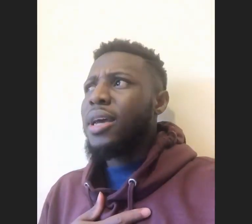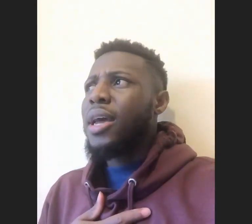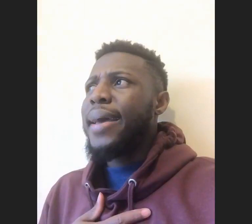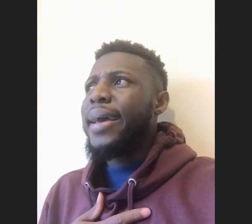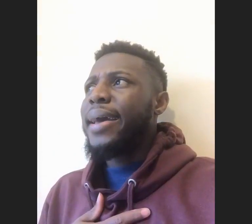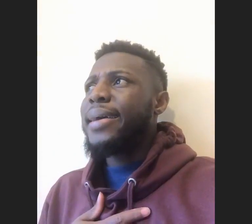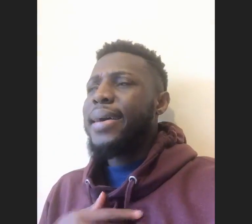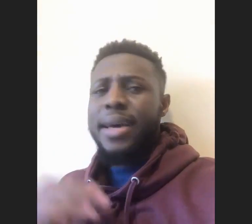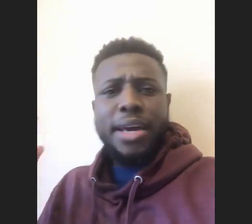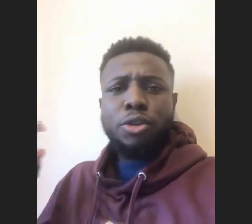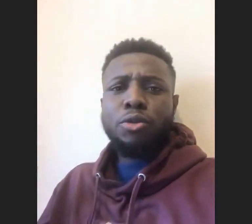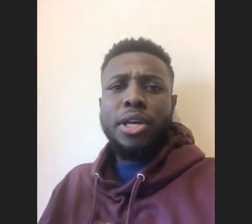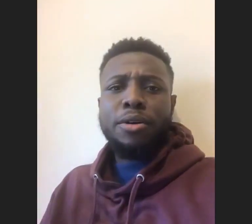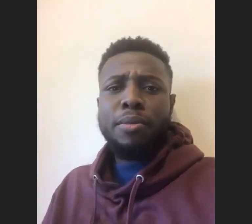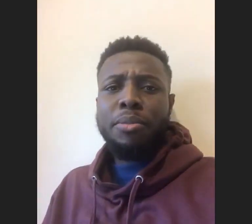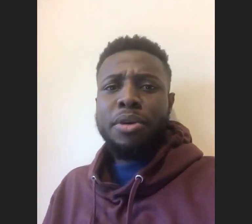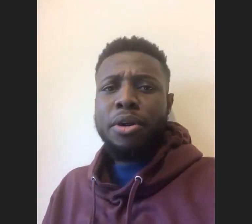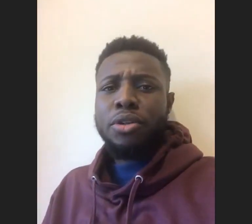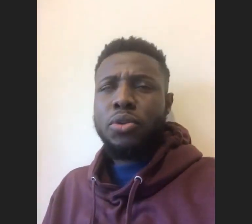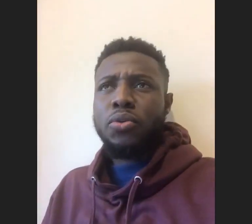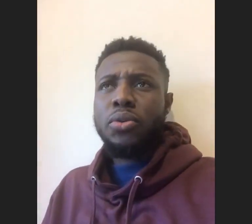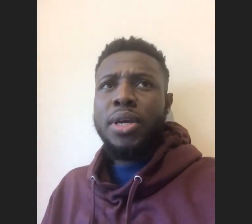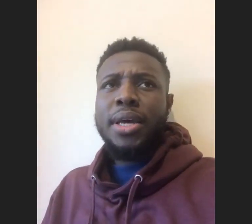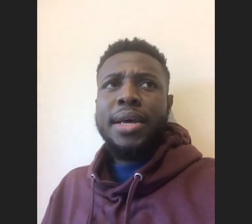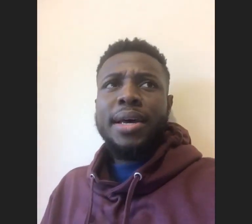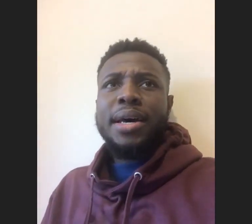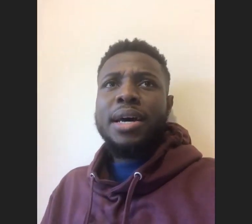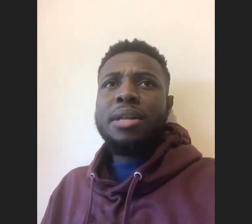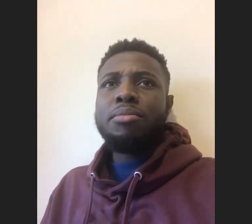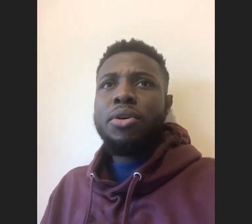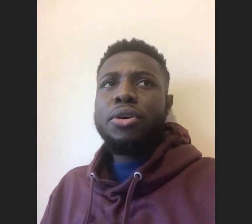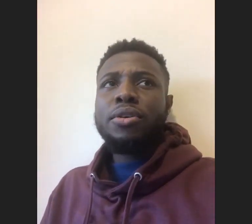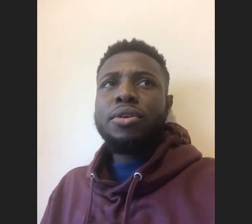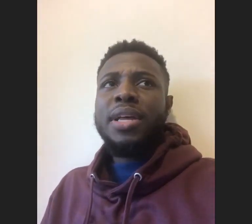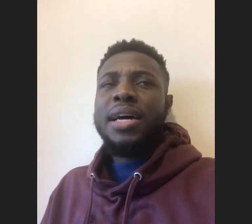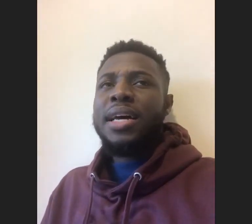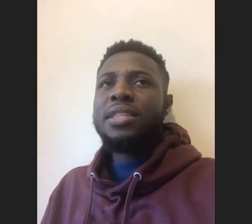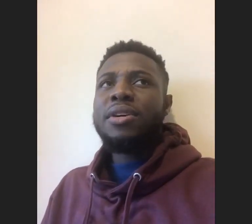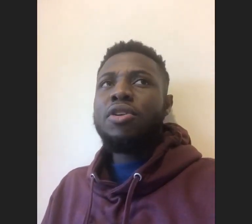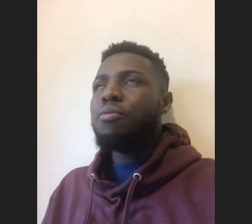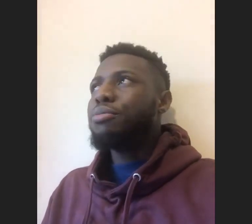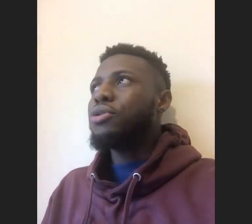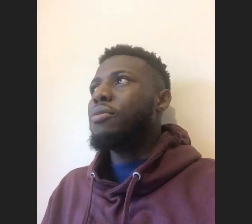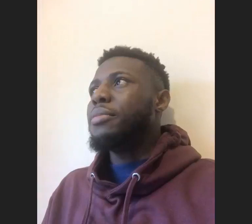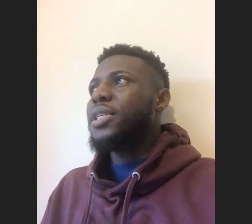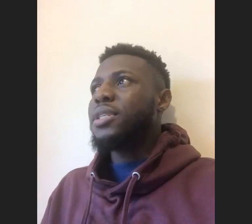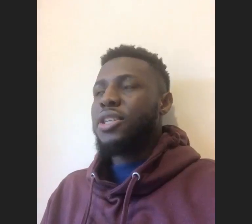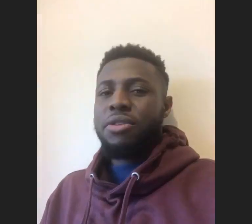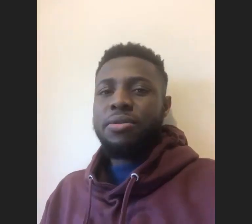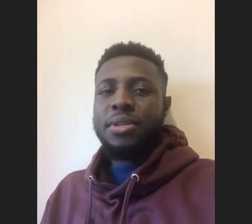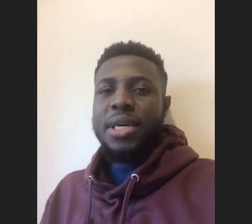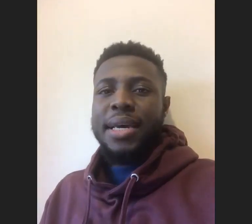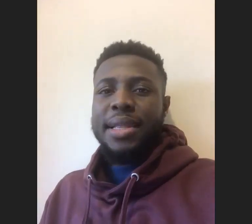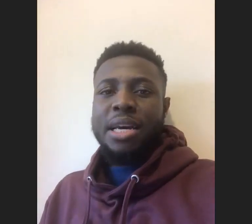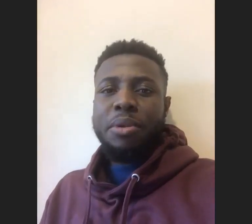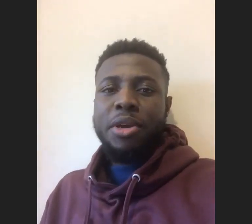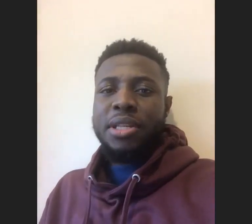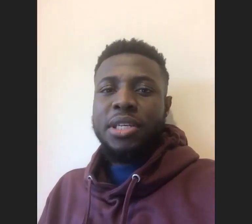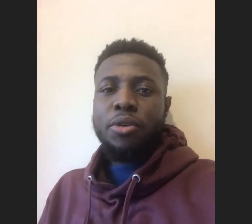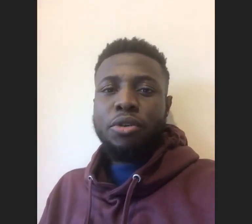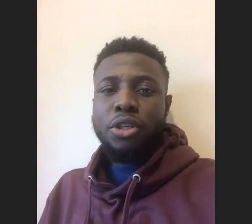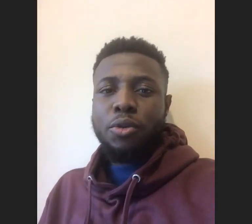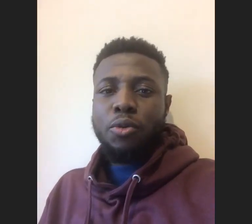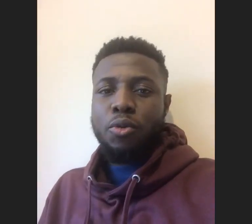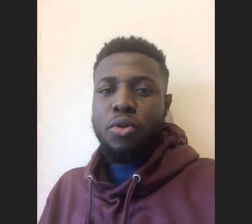was the head student of my primary school. And because of that, I developed some skills that maybe